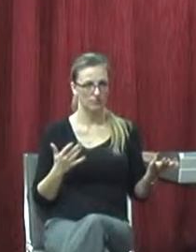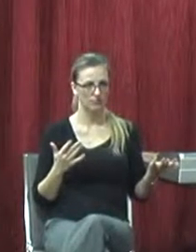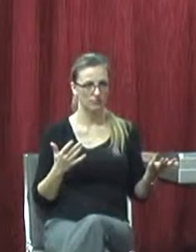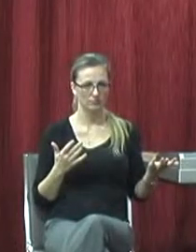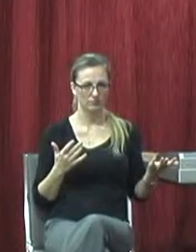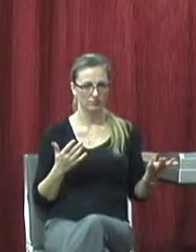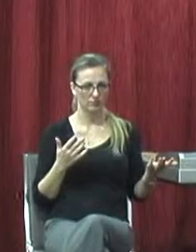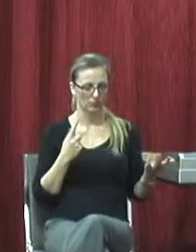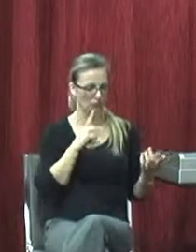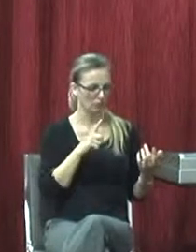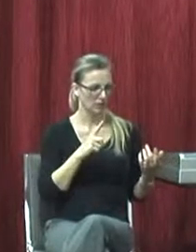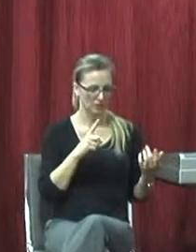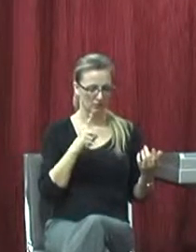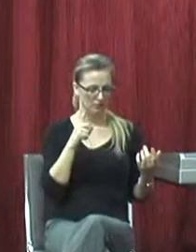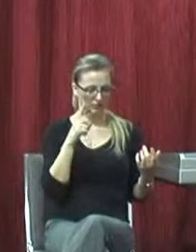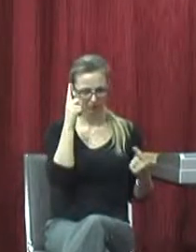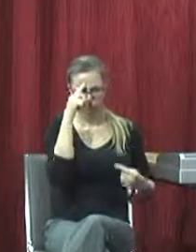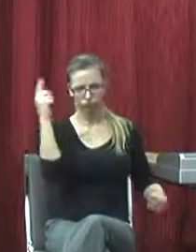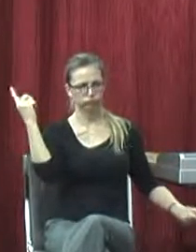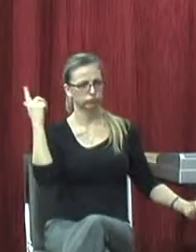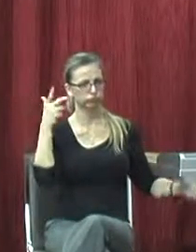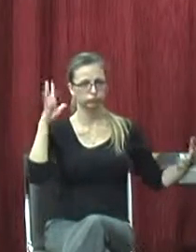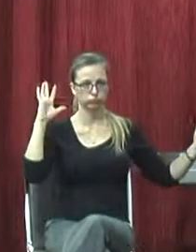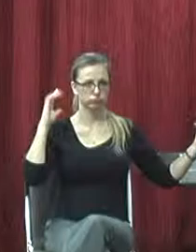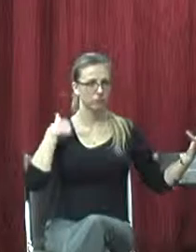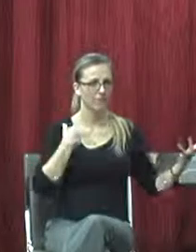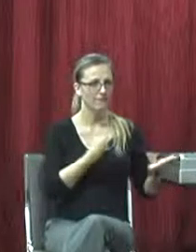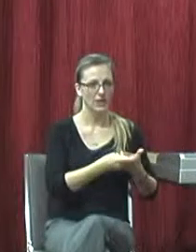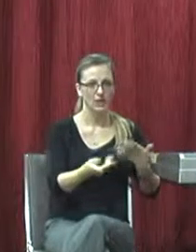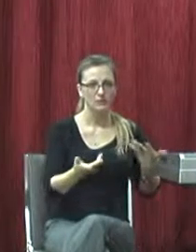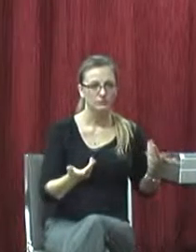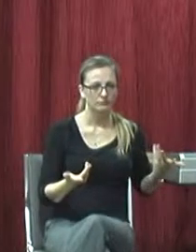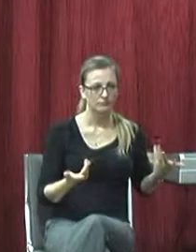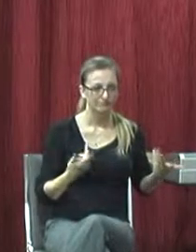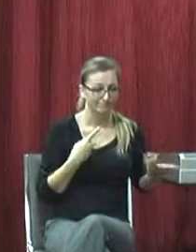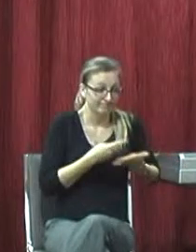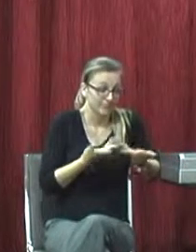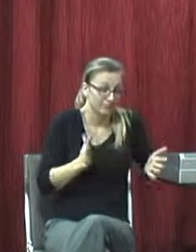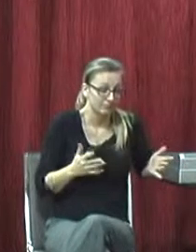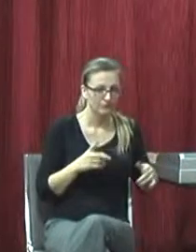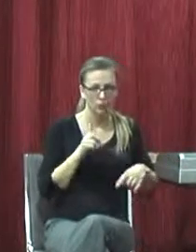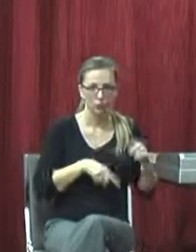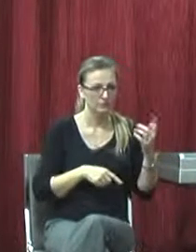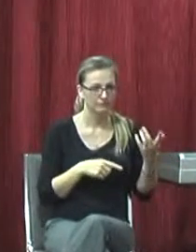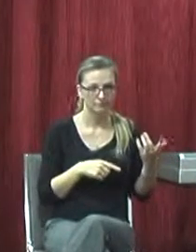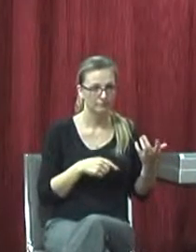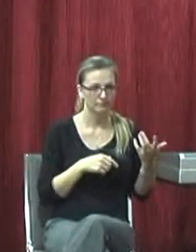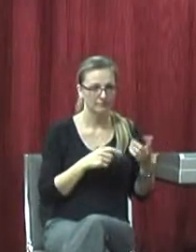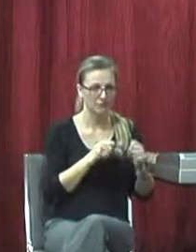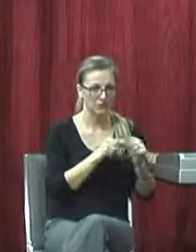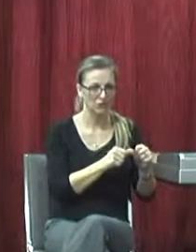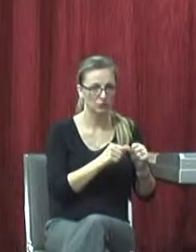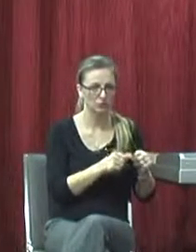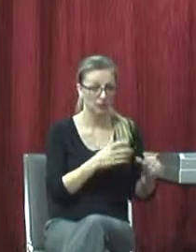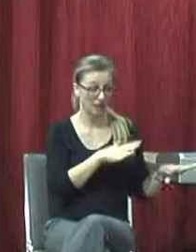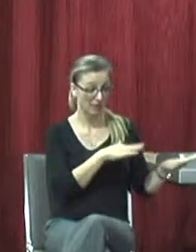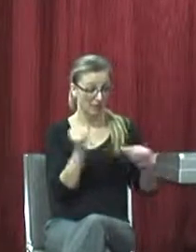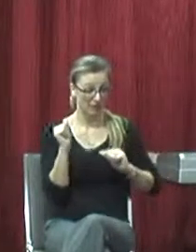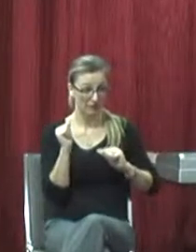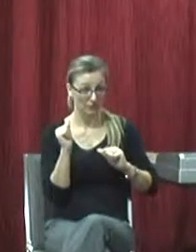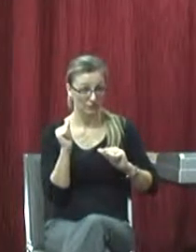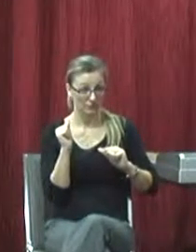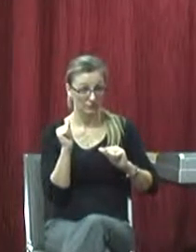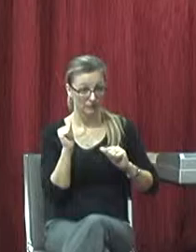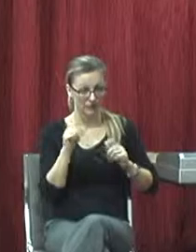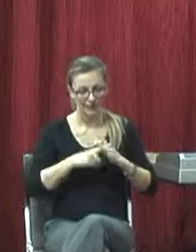was foreign to me. So I failed. I wasn't able to go on with graduate school. And I left graduate school and